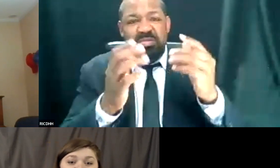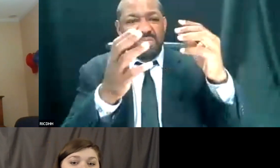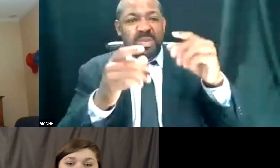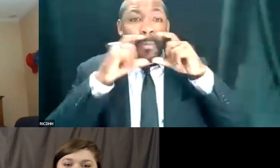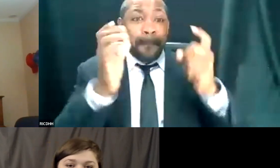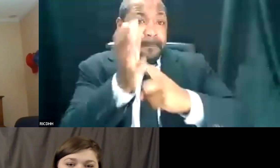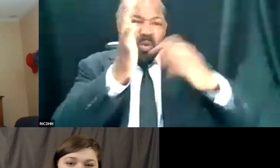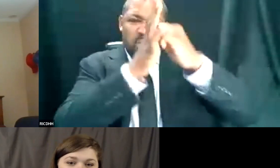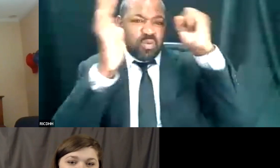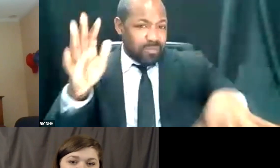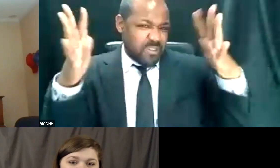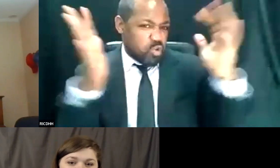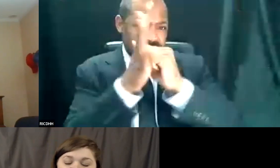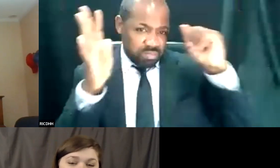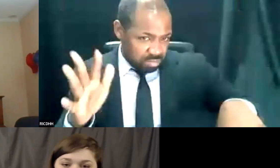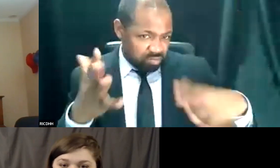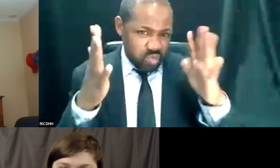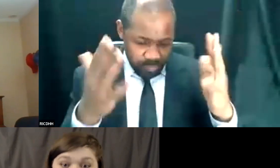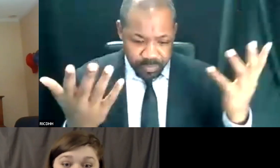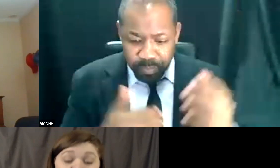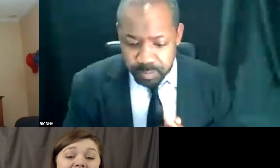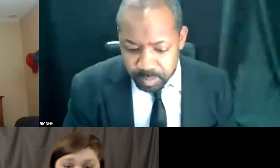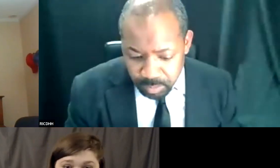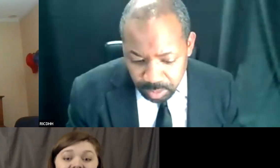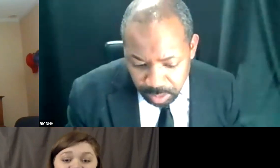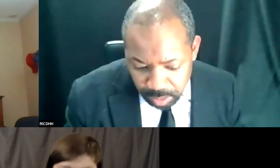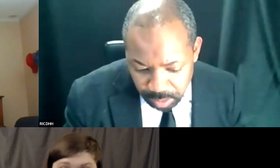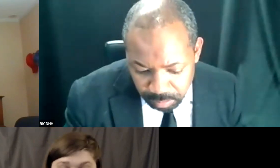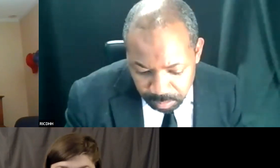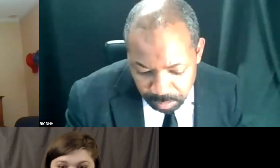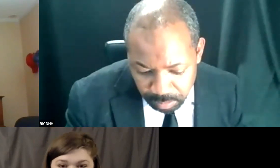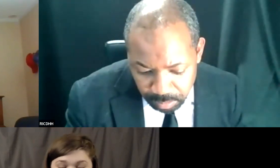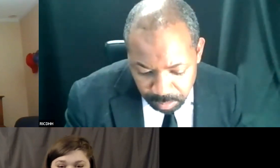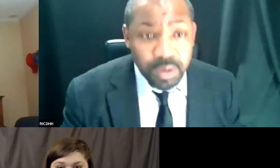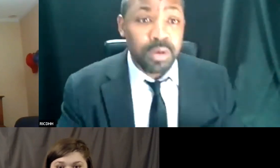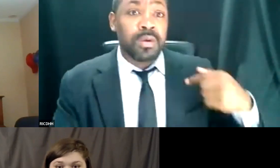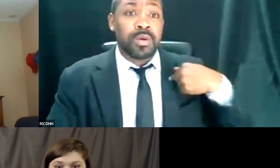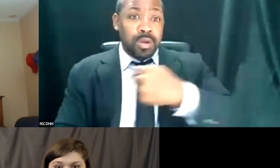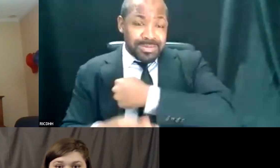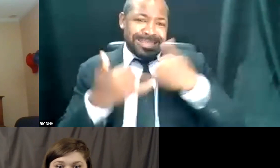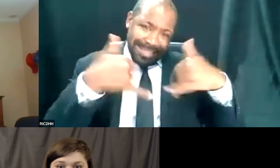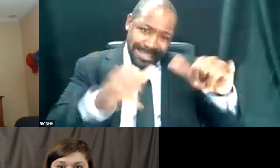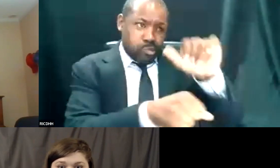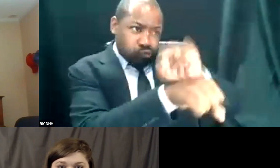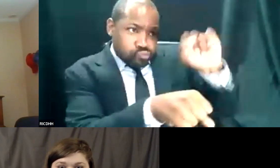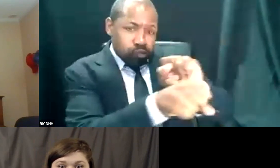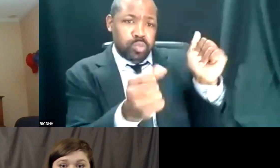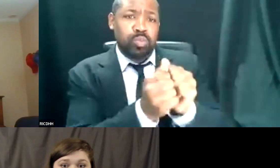the general public, there is no mandate for masks. That has been dropped.